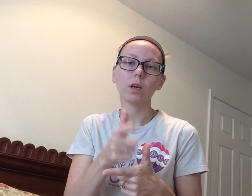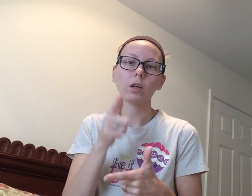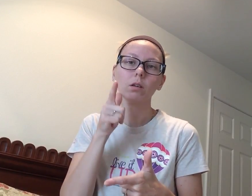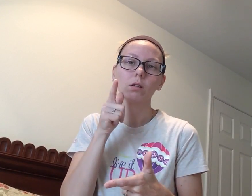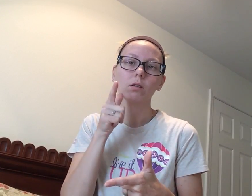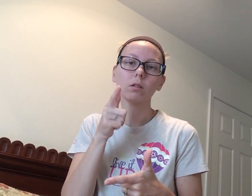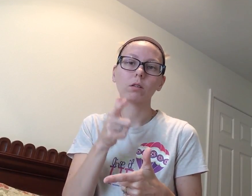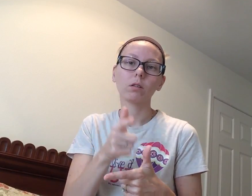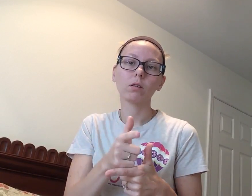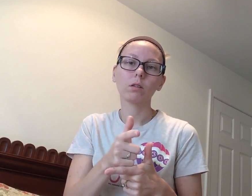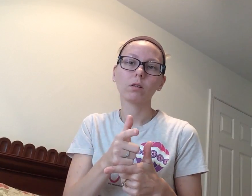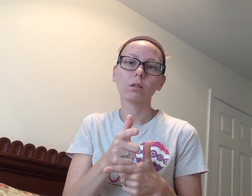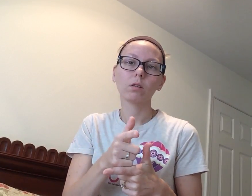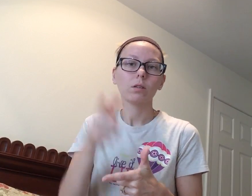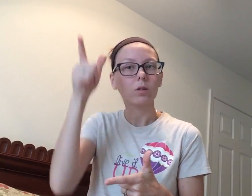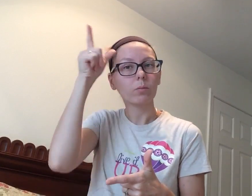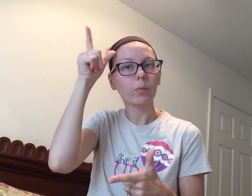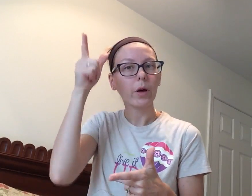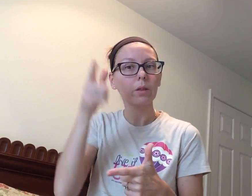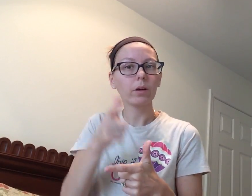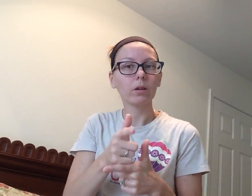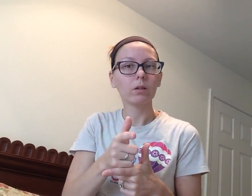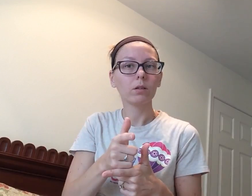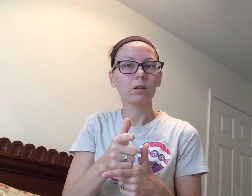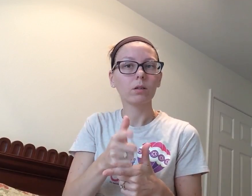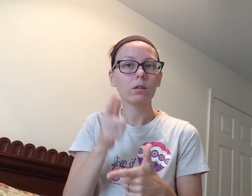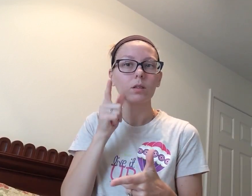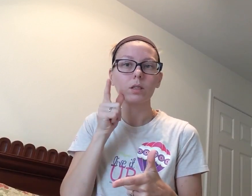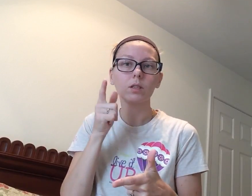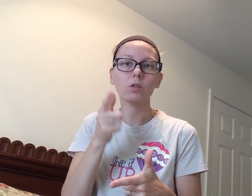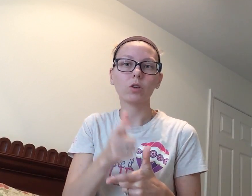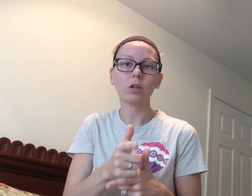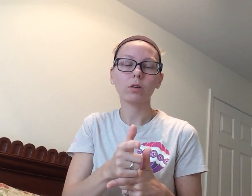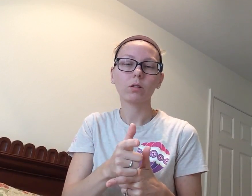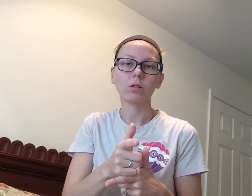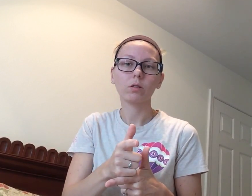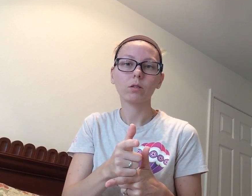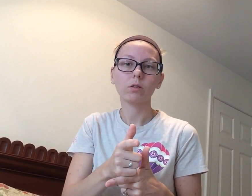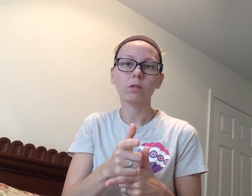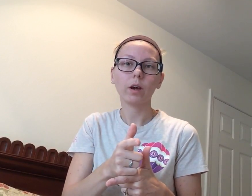Okay? So brother, sister. Okay?